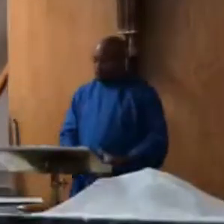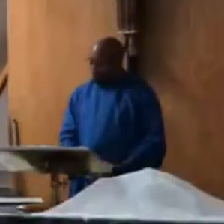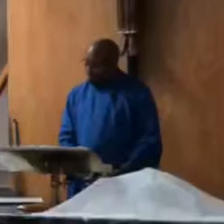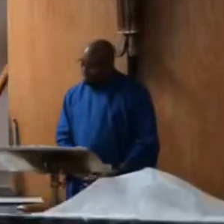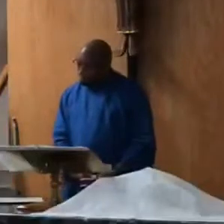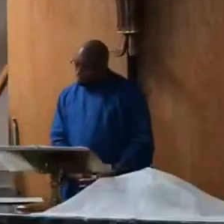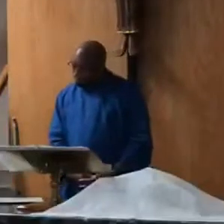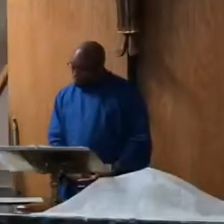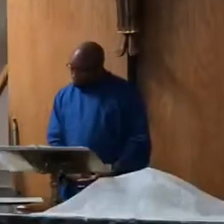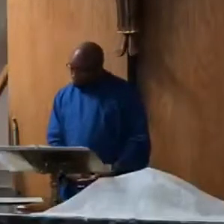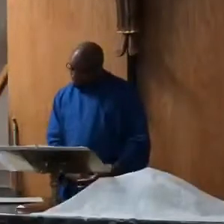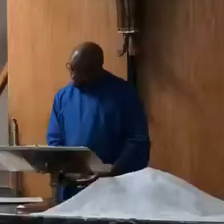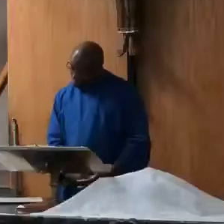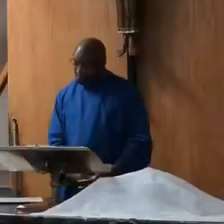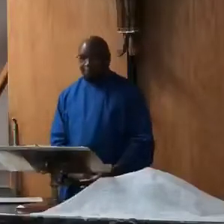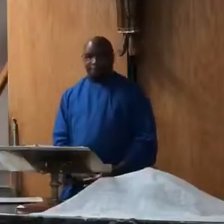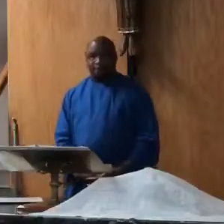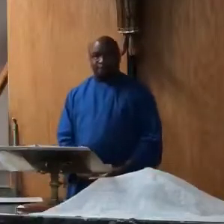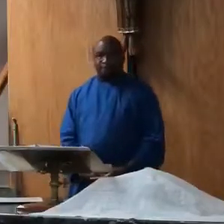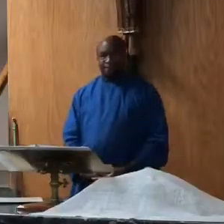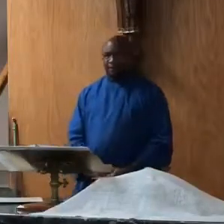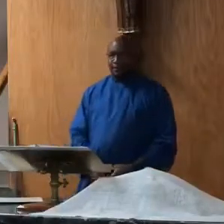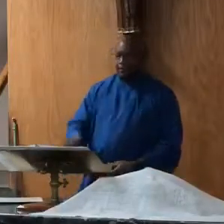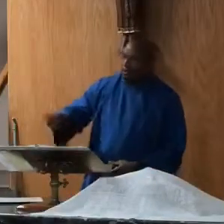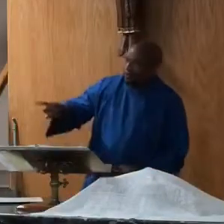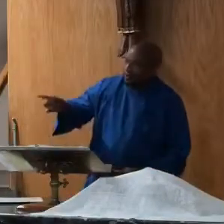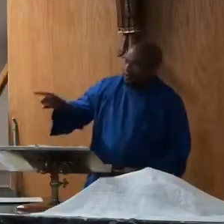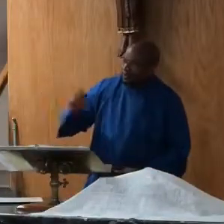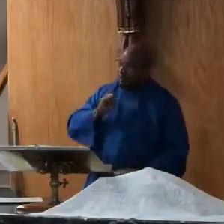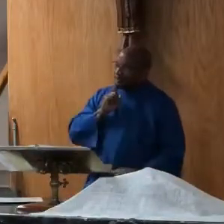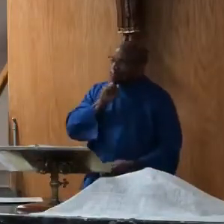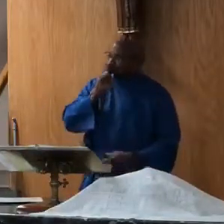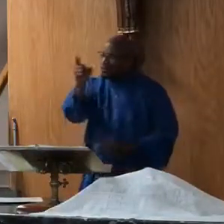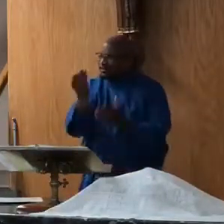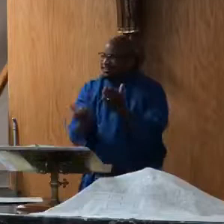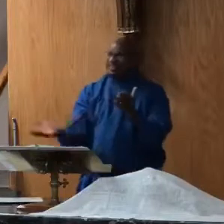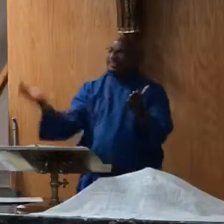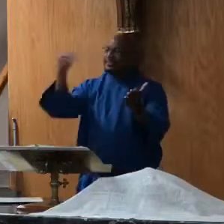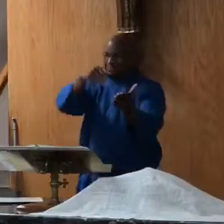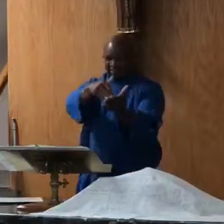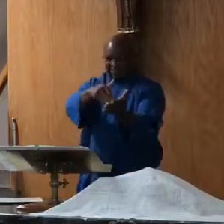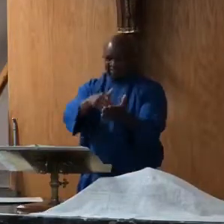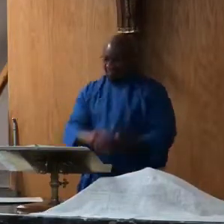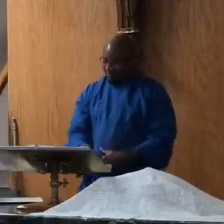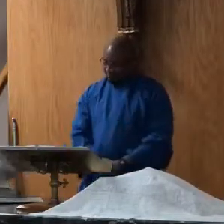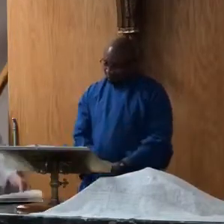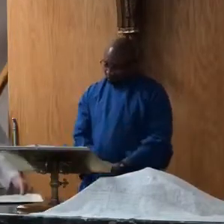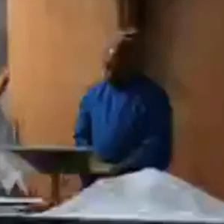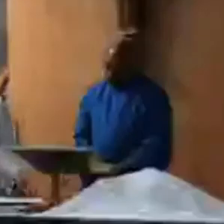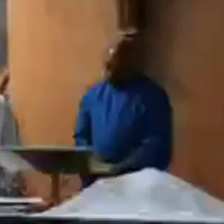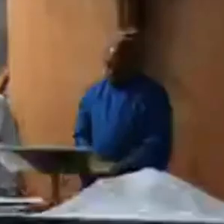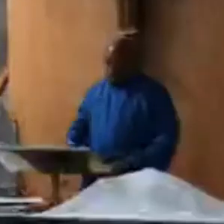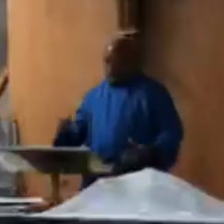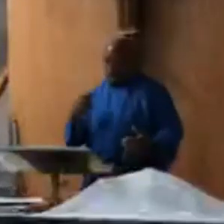victory. Jesus is truly risen. He is risen indeed.